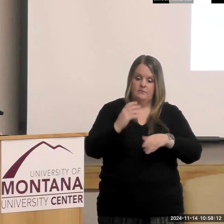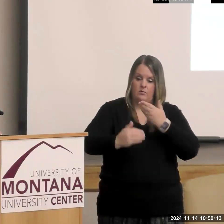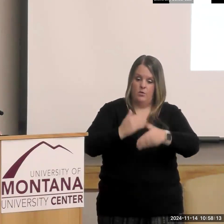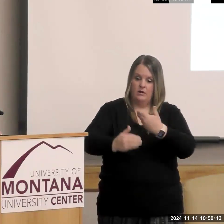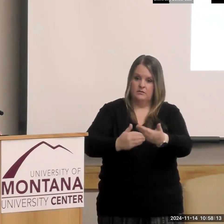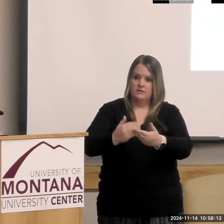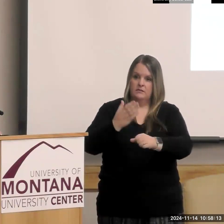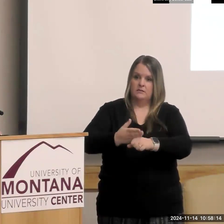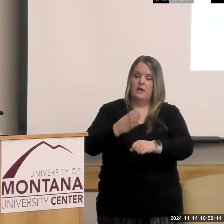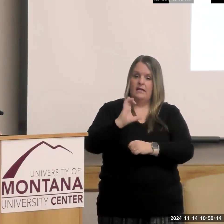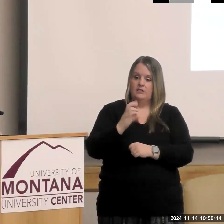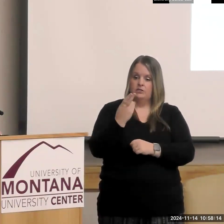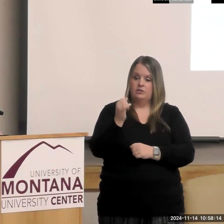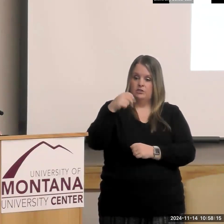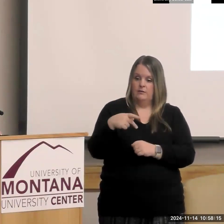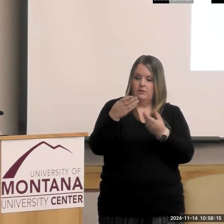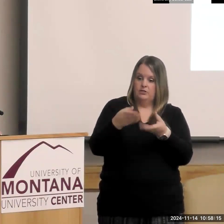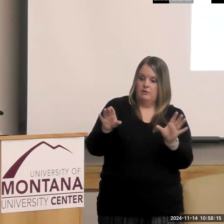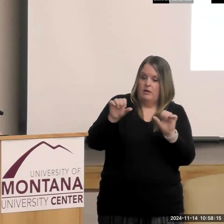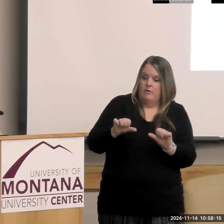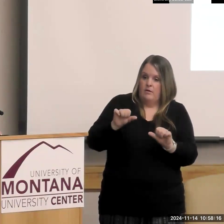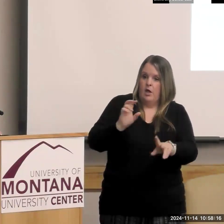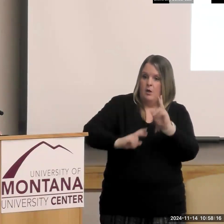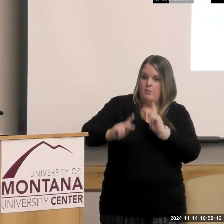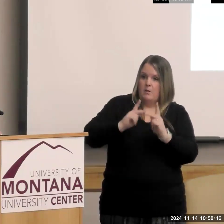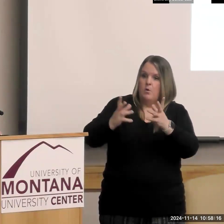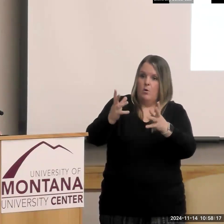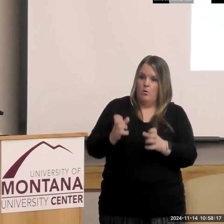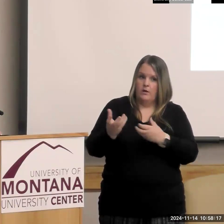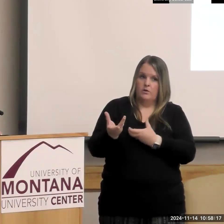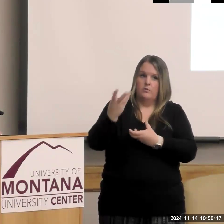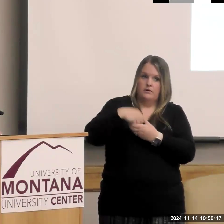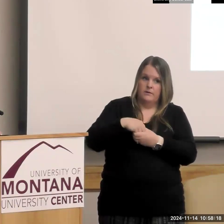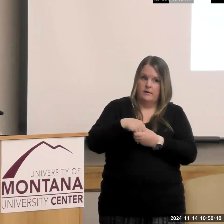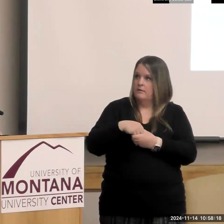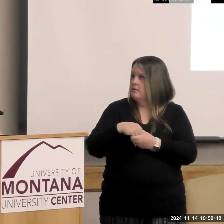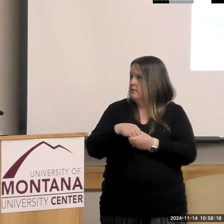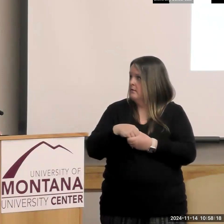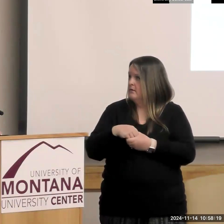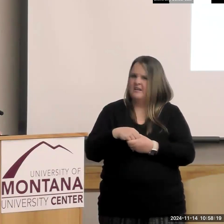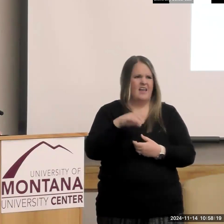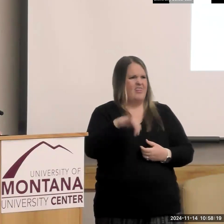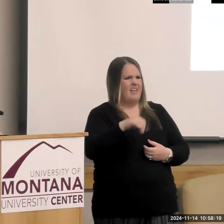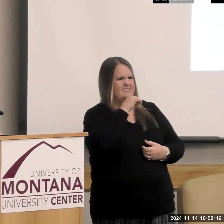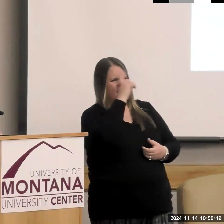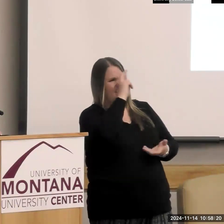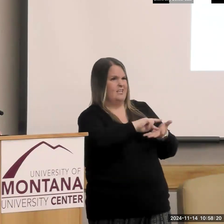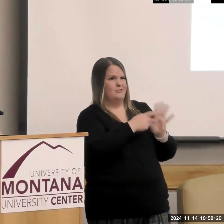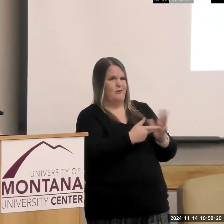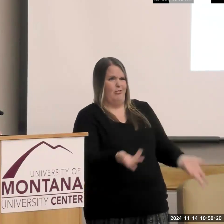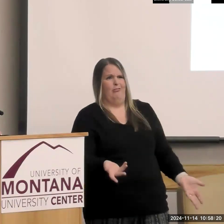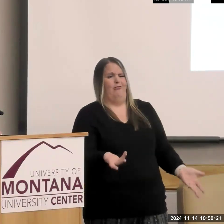health improvement process generalizable enough that folks who want to can participate. Well, that's not being intentional. That's